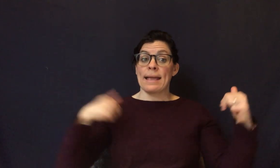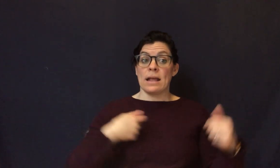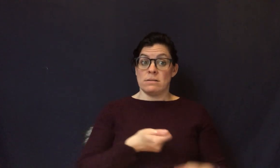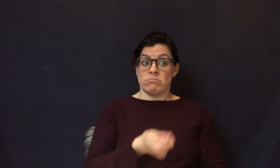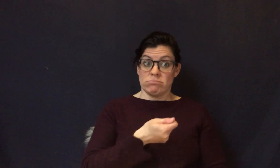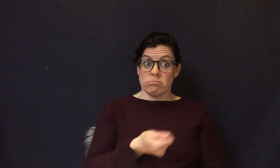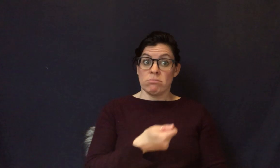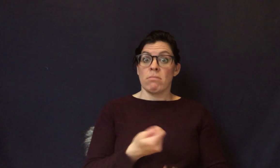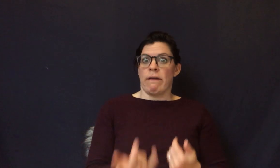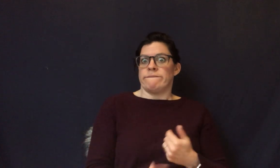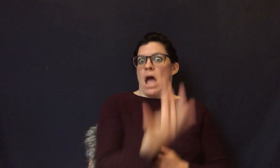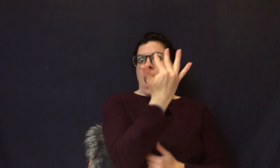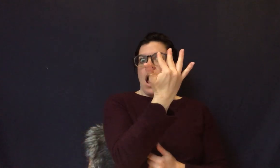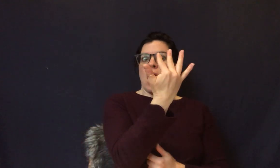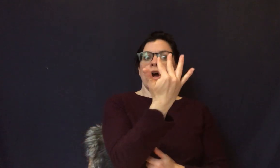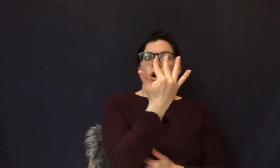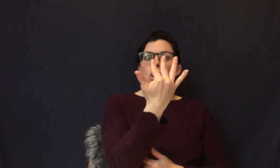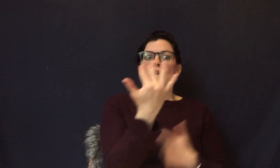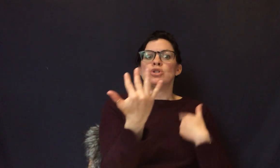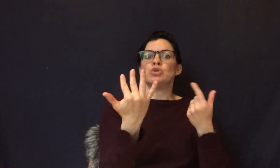and you run it over to the sink. Is that what we do, Malachi?